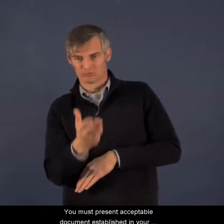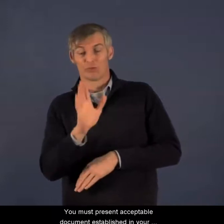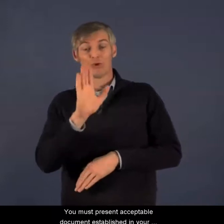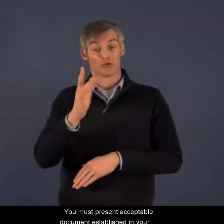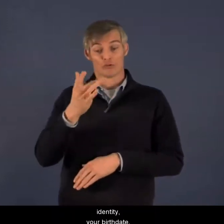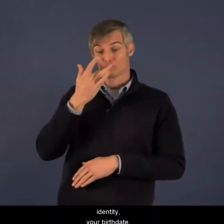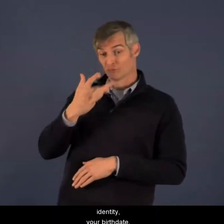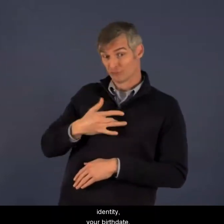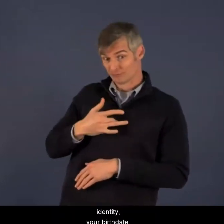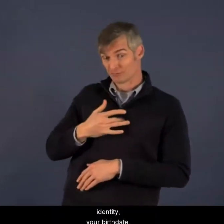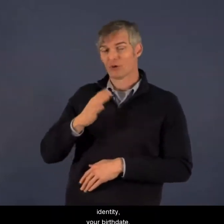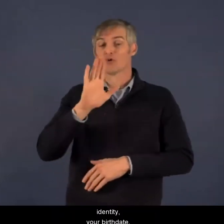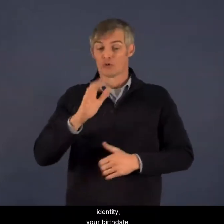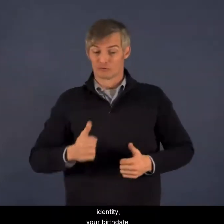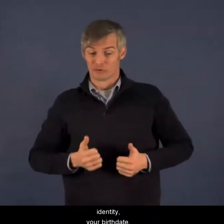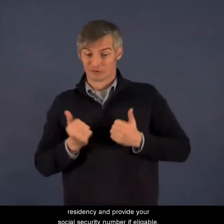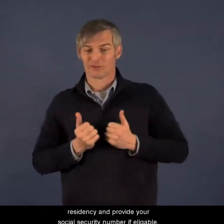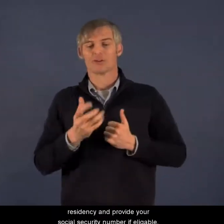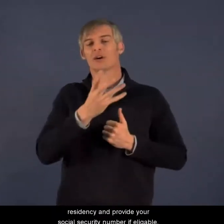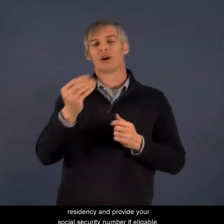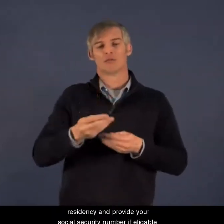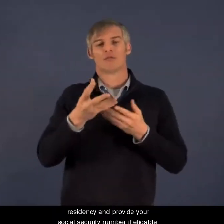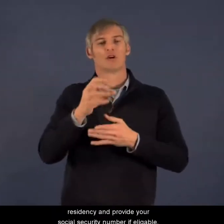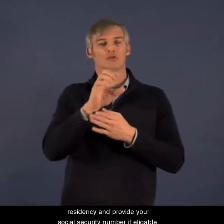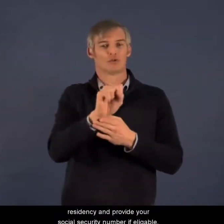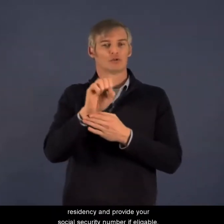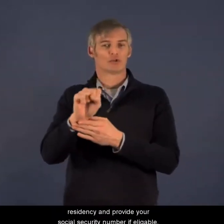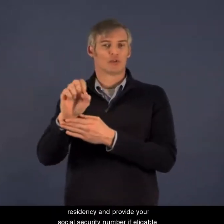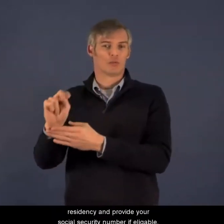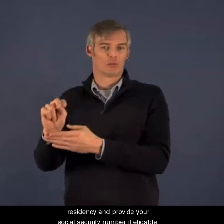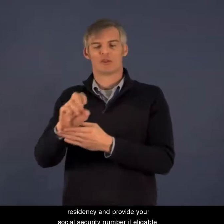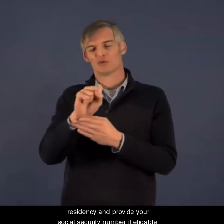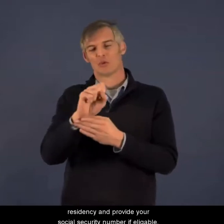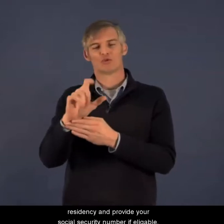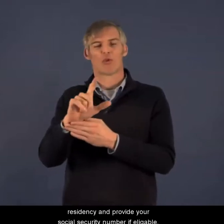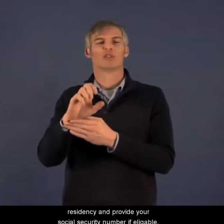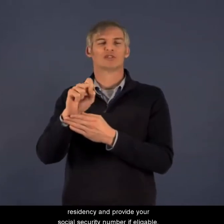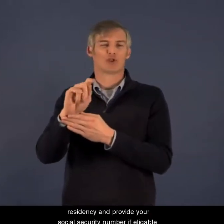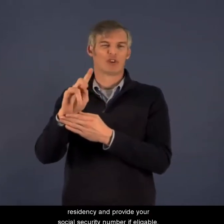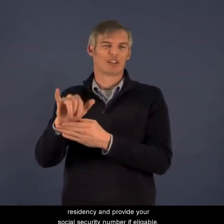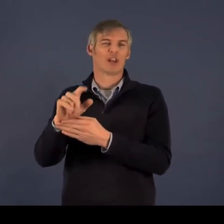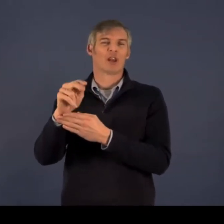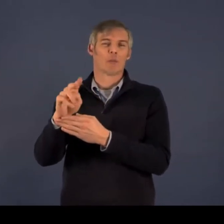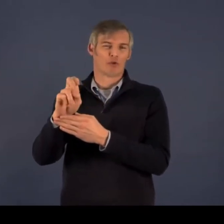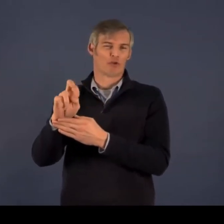identity, your birth date, residency, and provide your Social Security number if eligible.